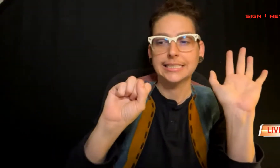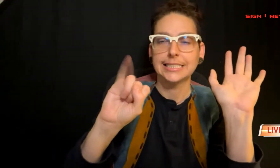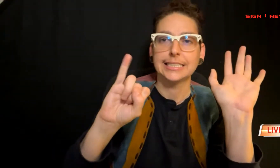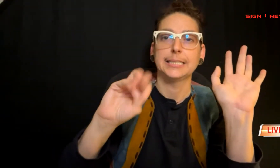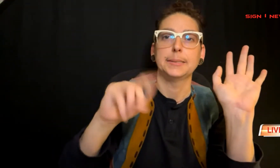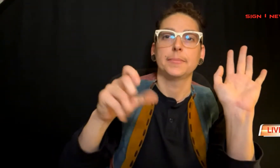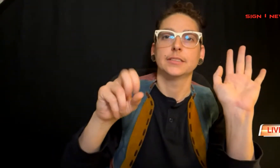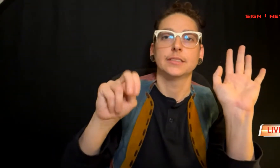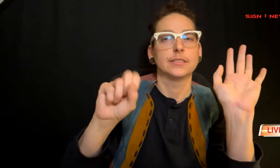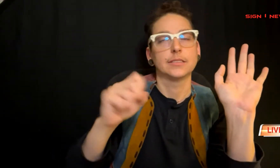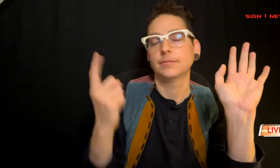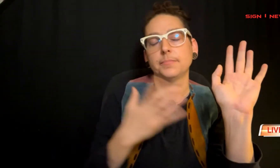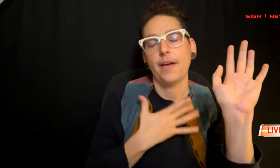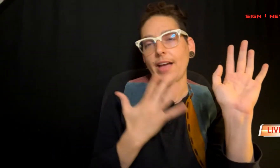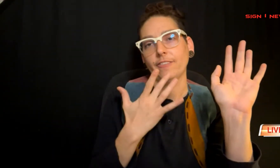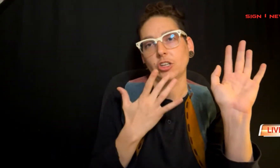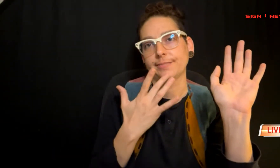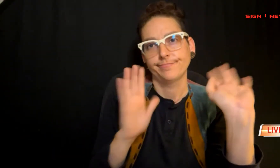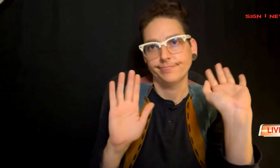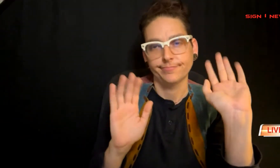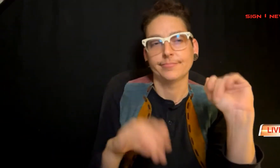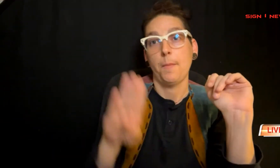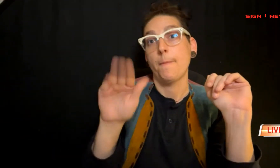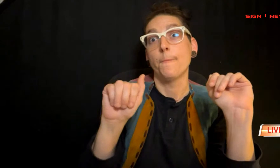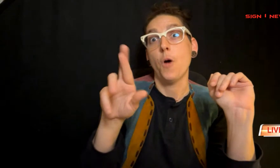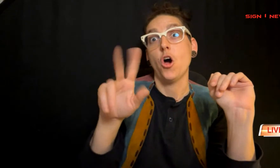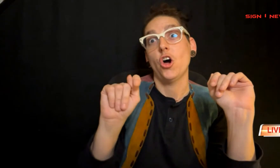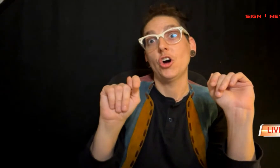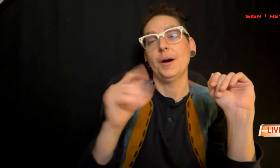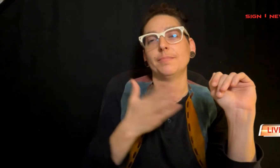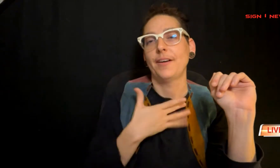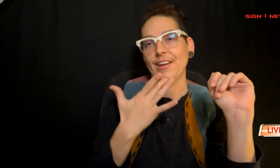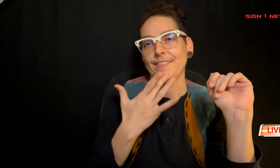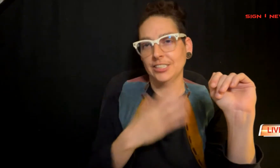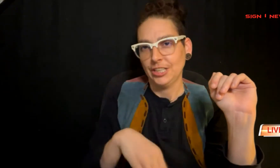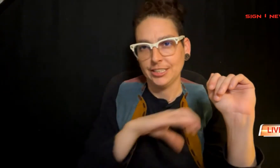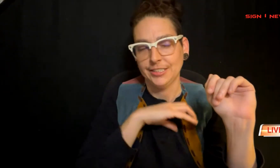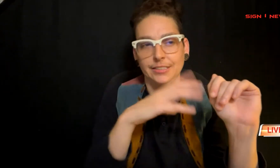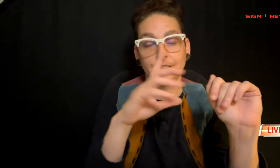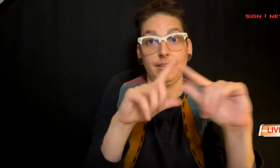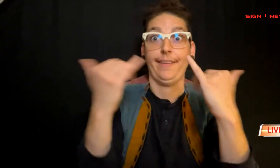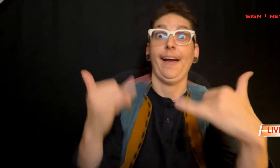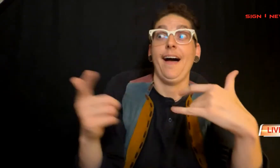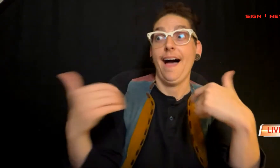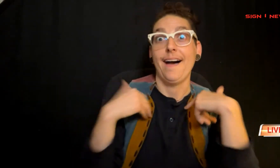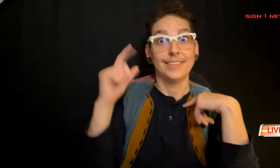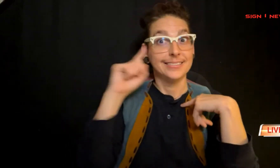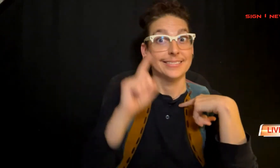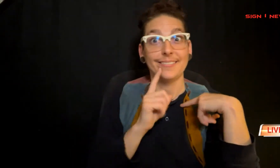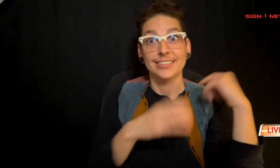I mean, it was a cartoon. The Simpsons was cartoons was now my favorite.